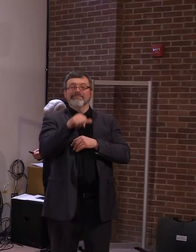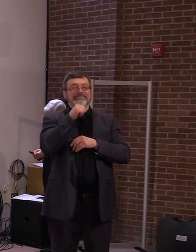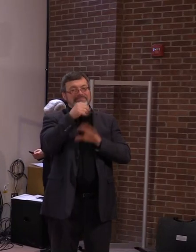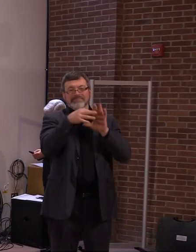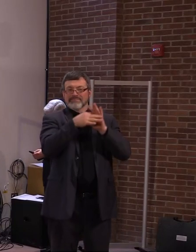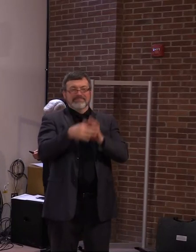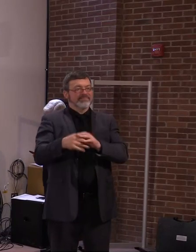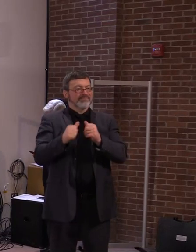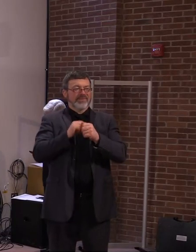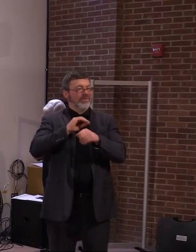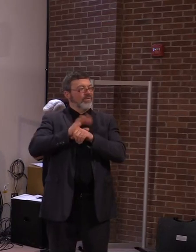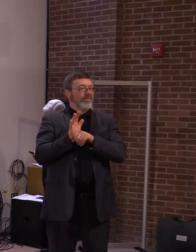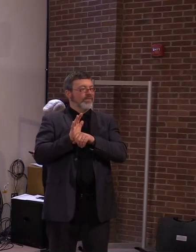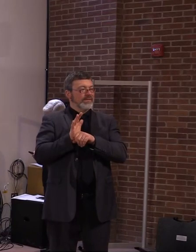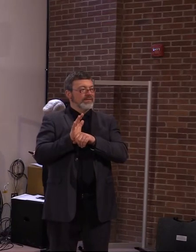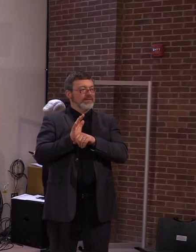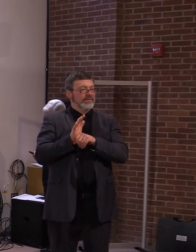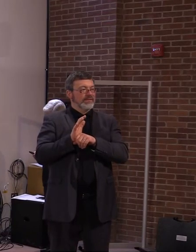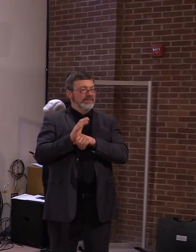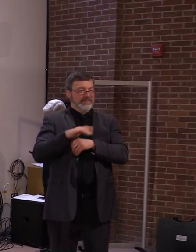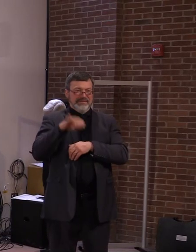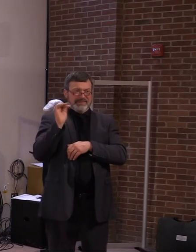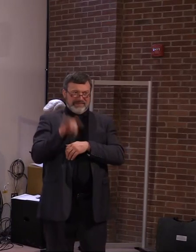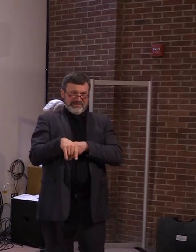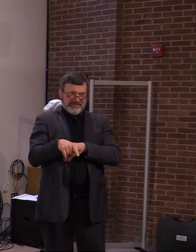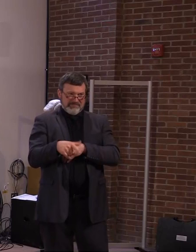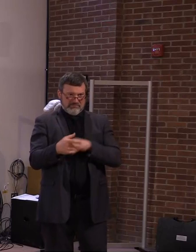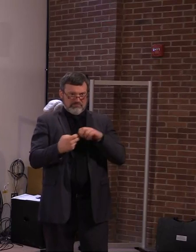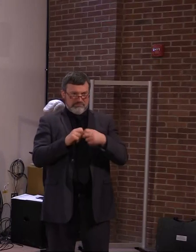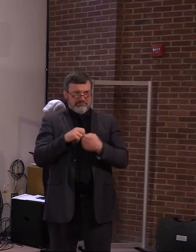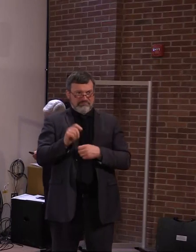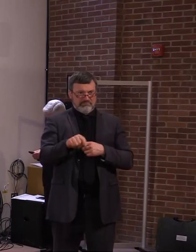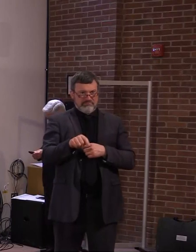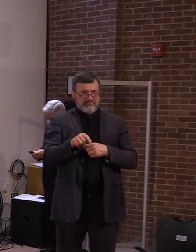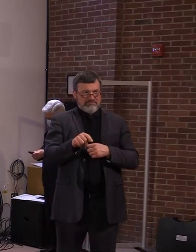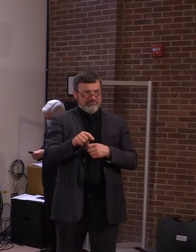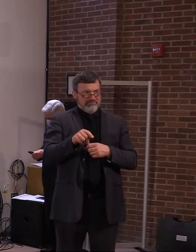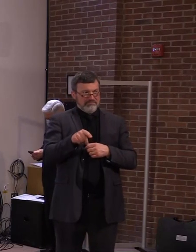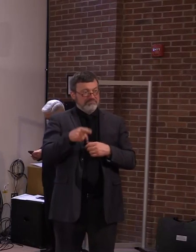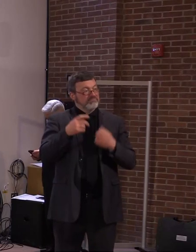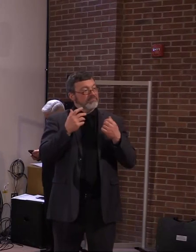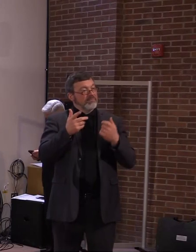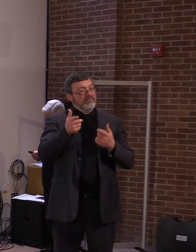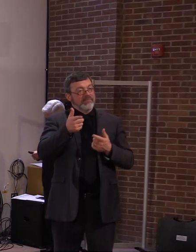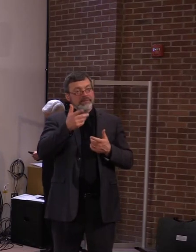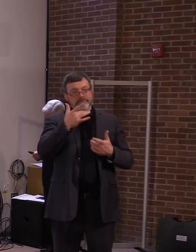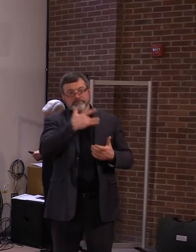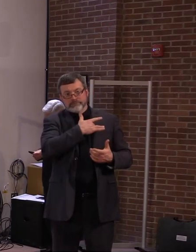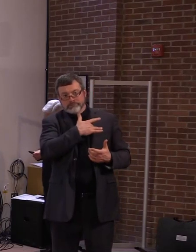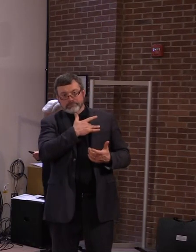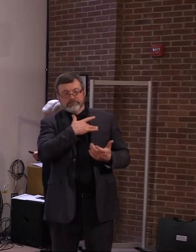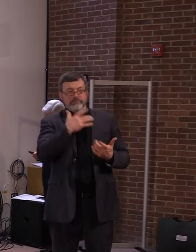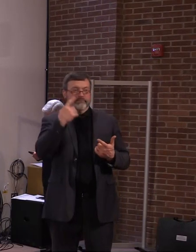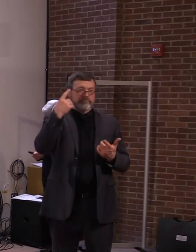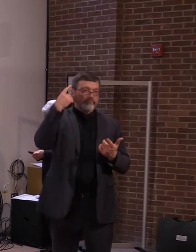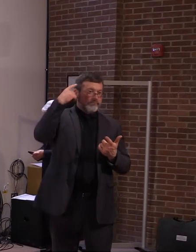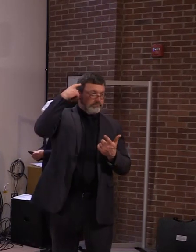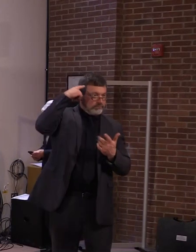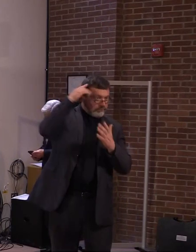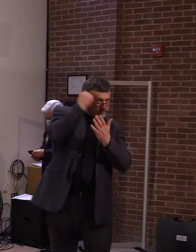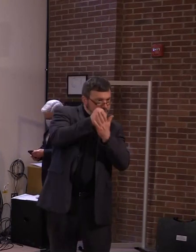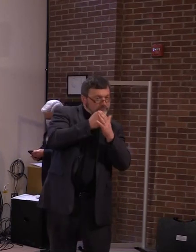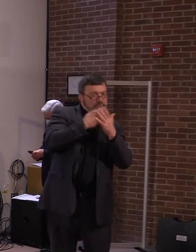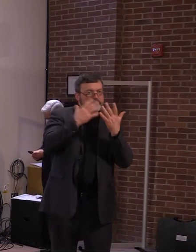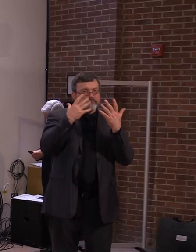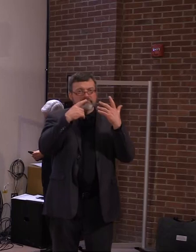that. That the degree of medical illness across the state, often